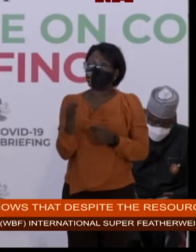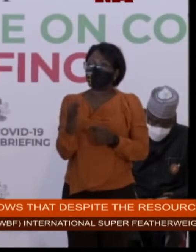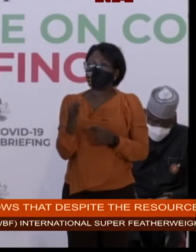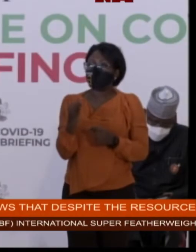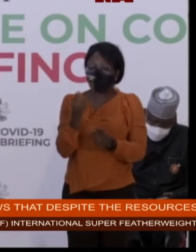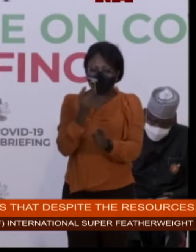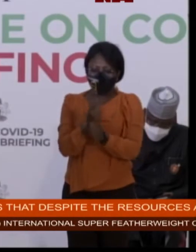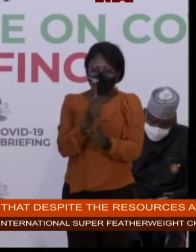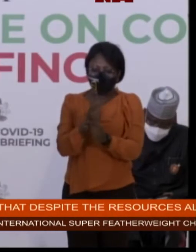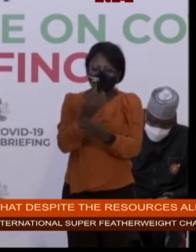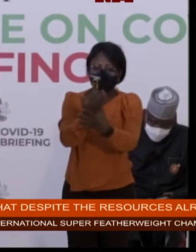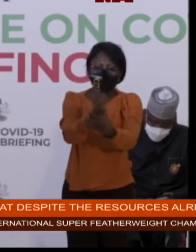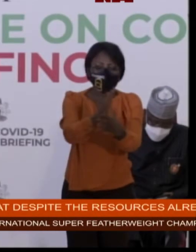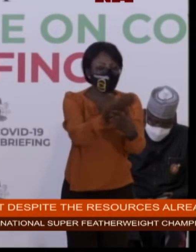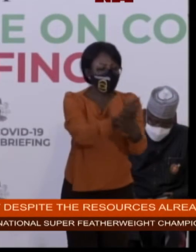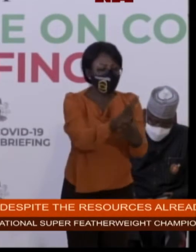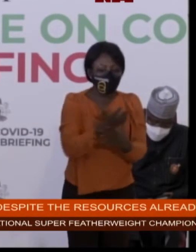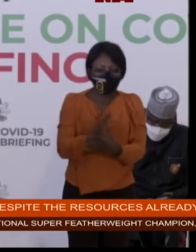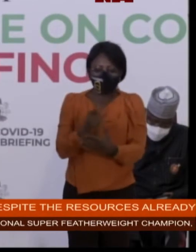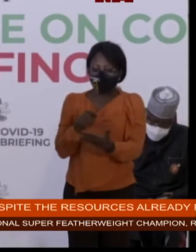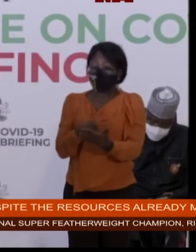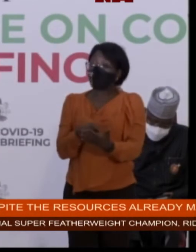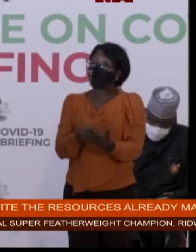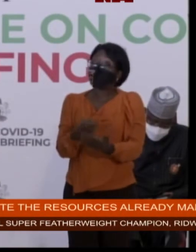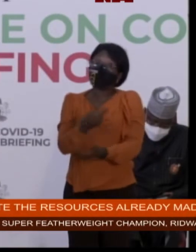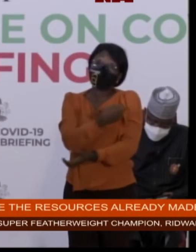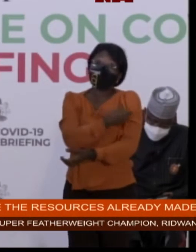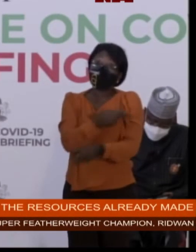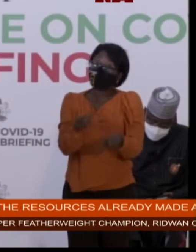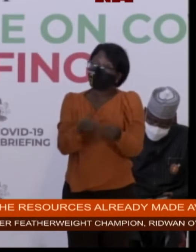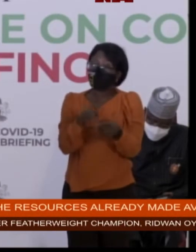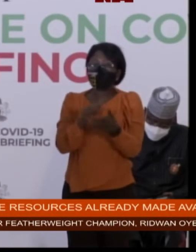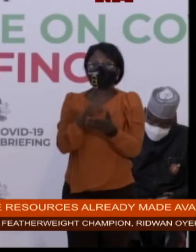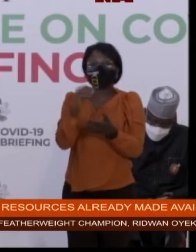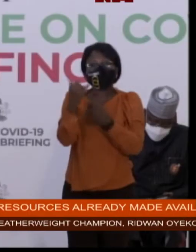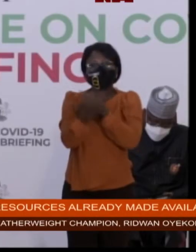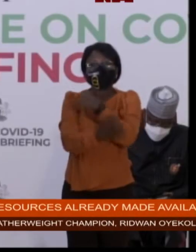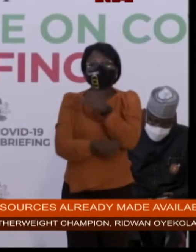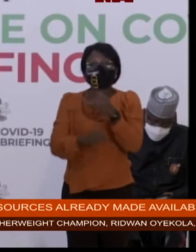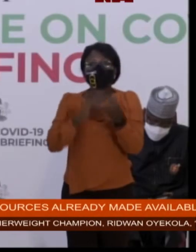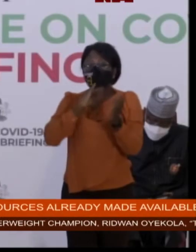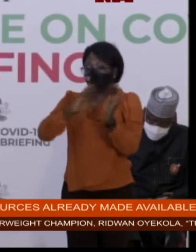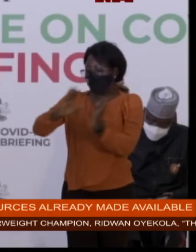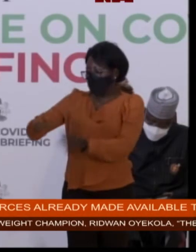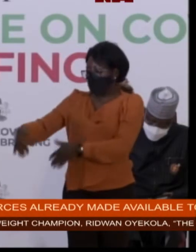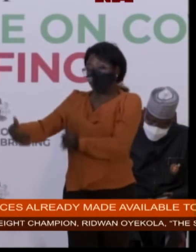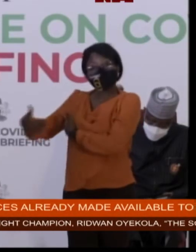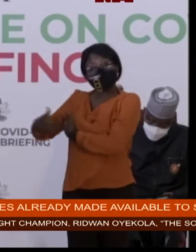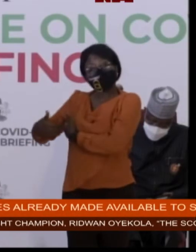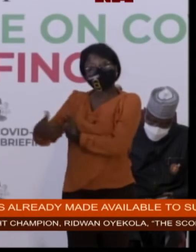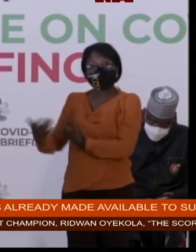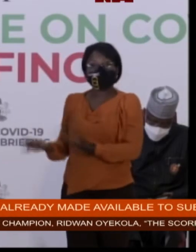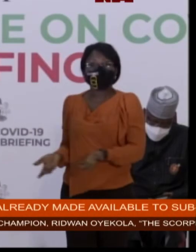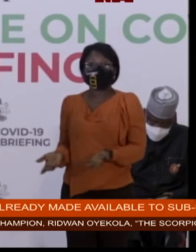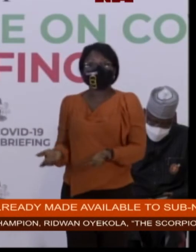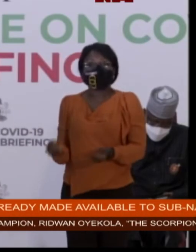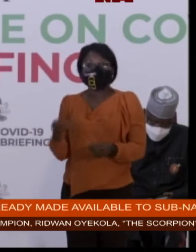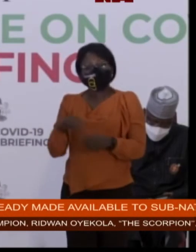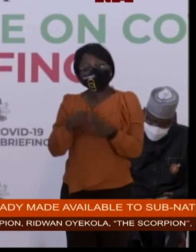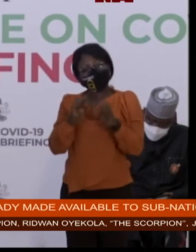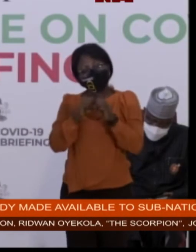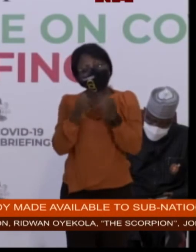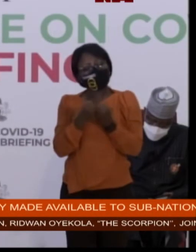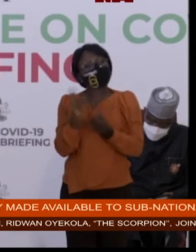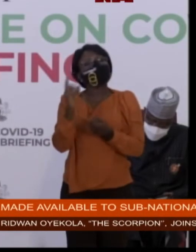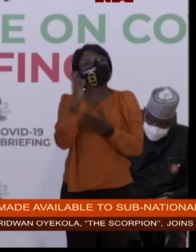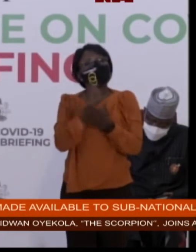equitable distribution of these vaccines, so that no country is left behind. And a situation where